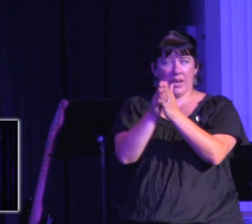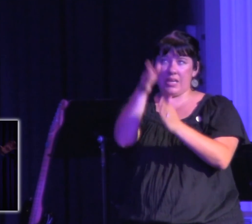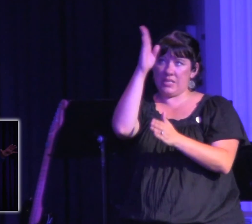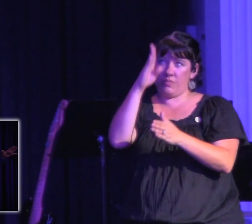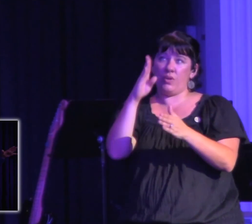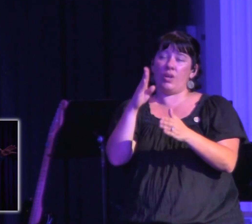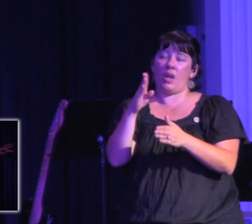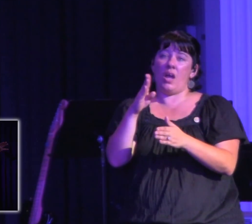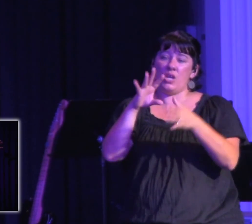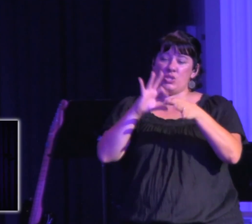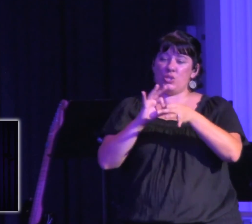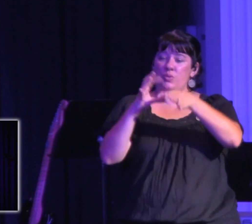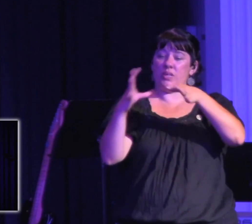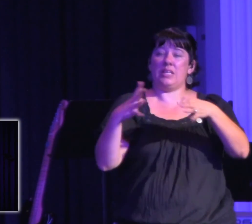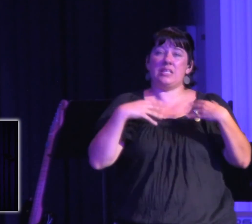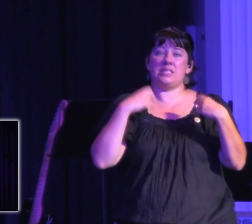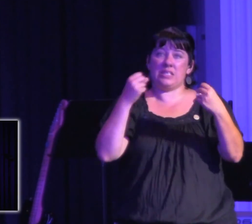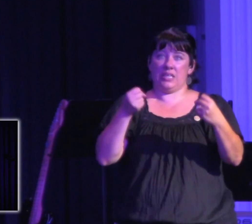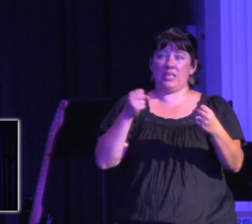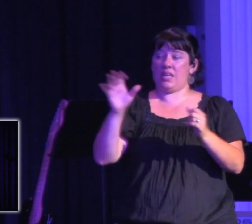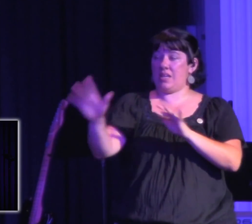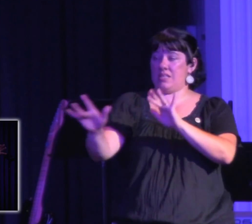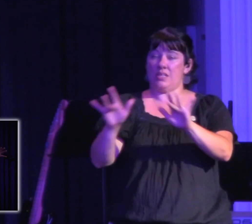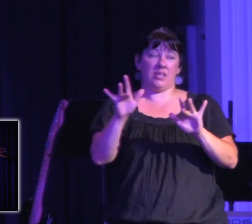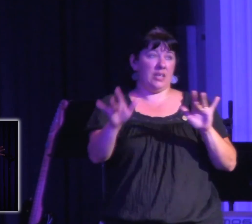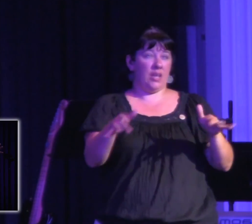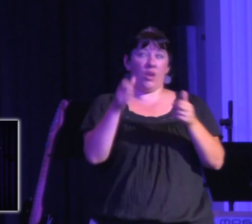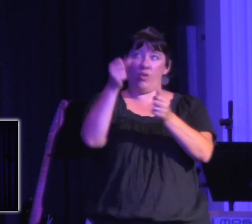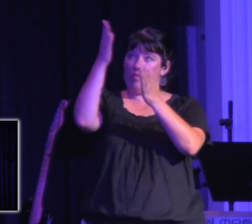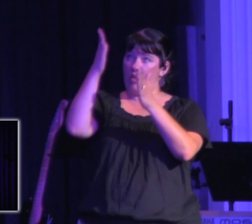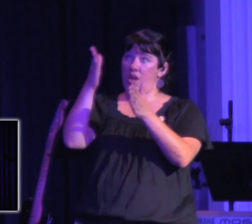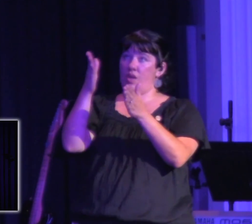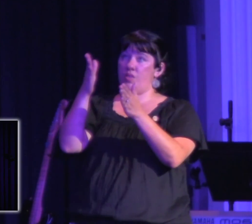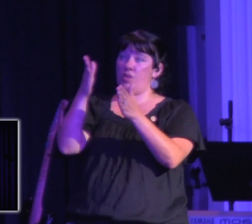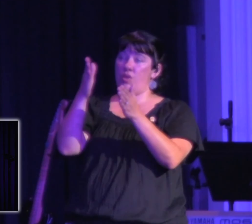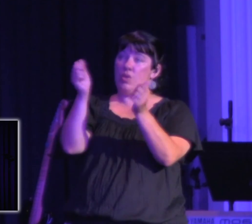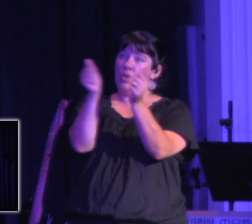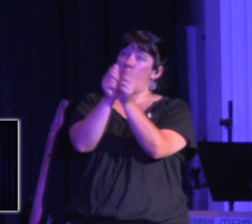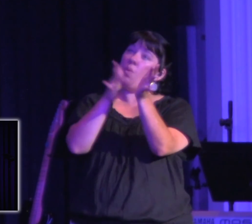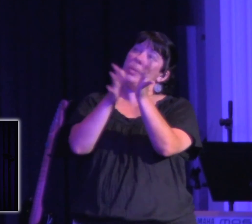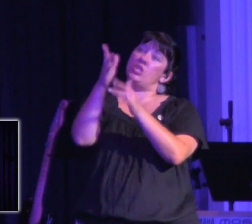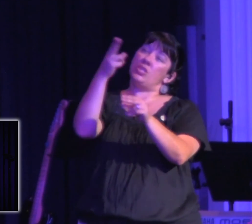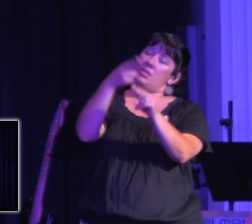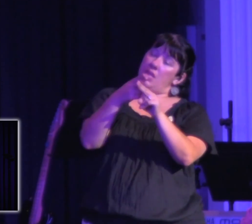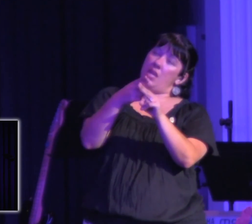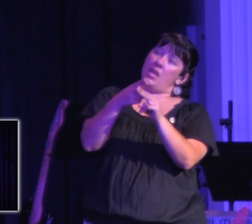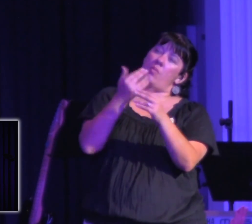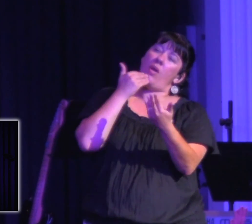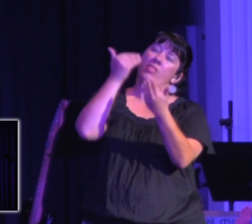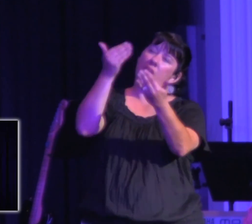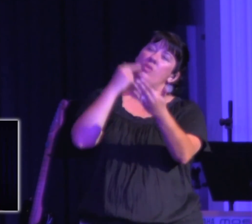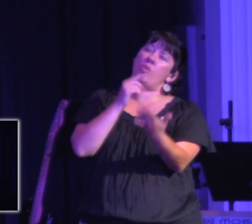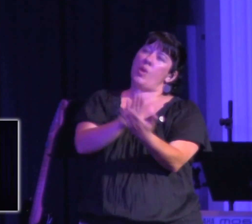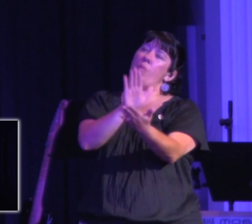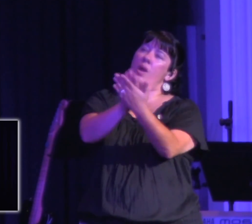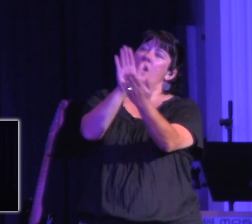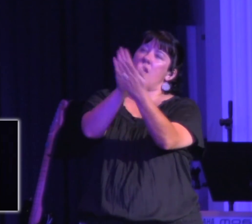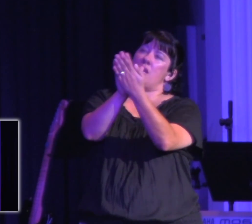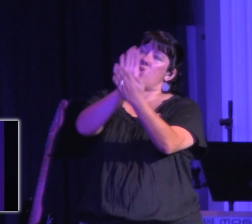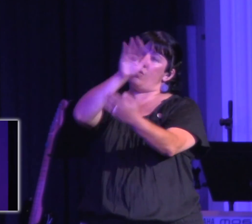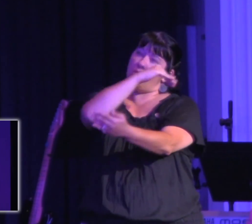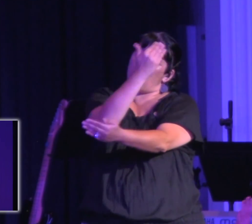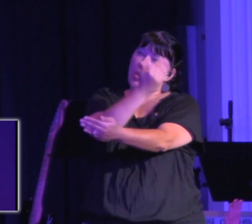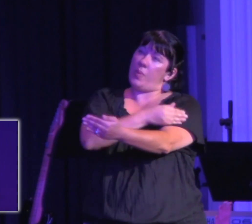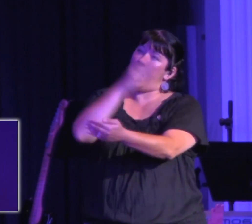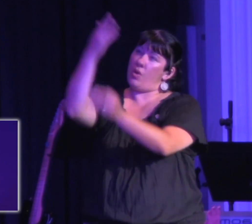His touch over them right now. Father, in the name of Jesus, I thank you and I praise you that, Lord, you're releasing your power. You're releasing